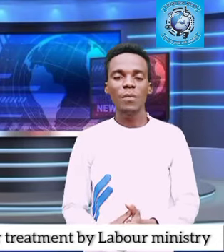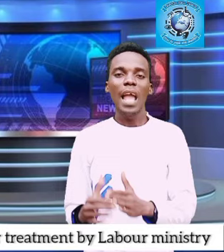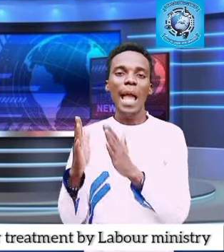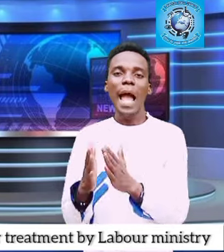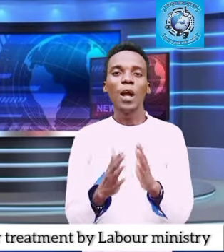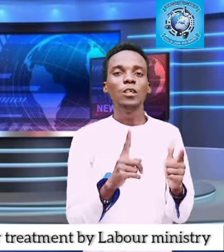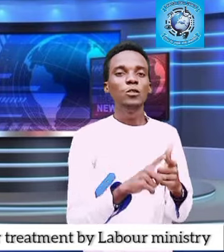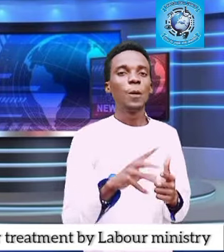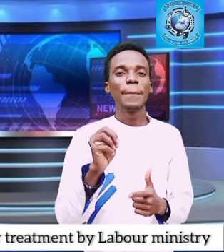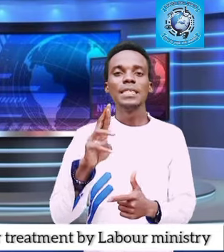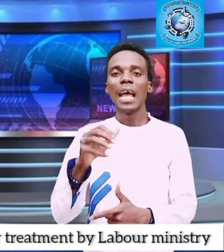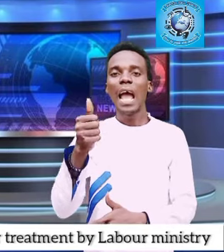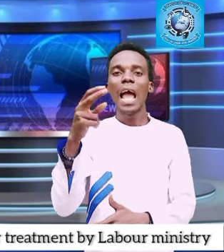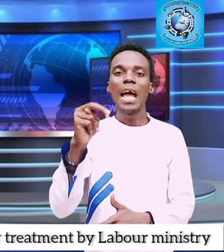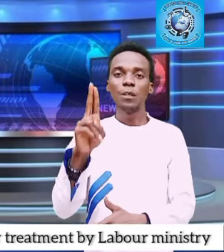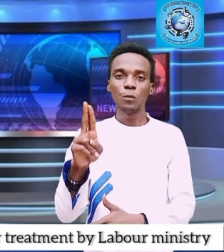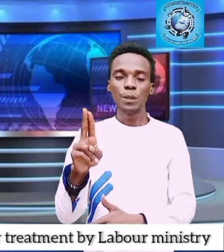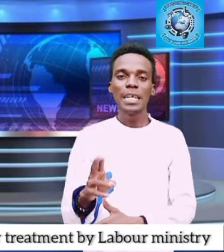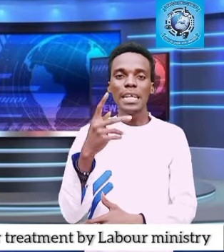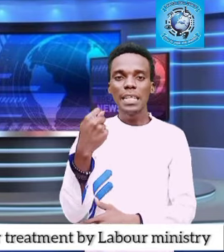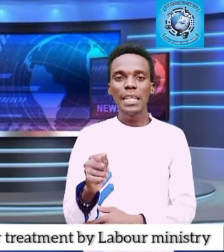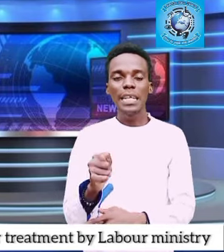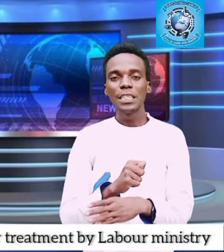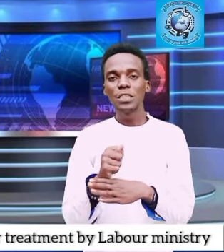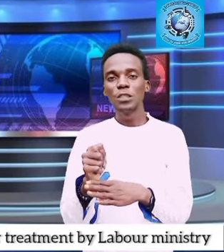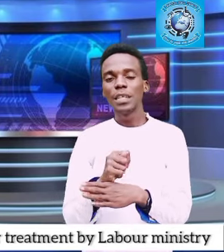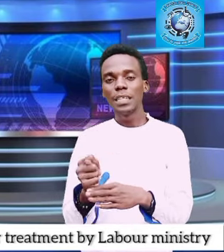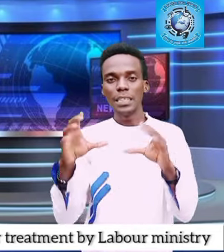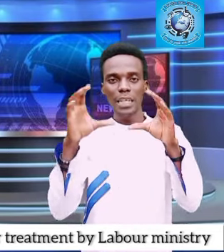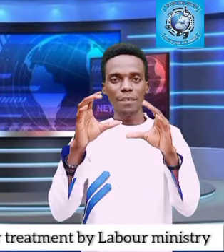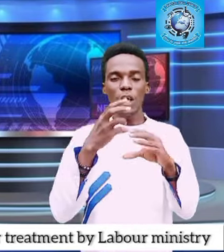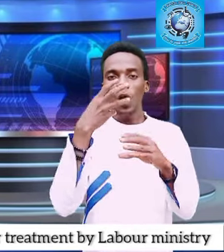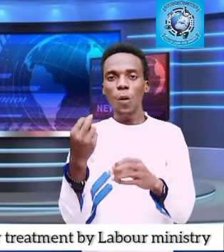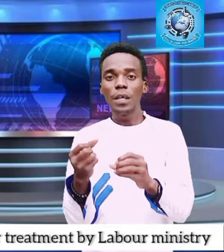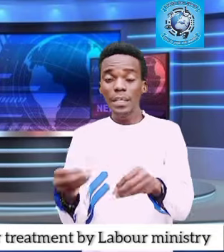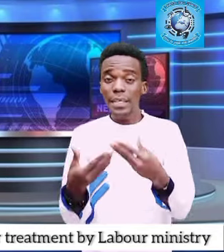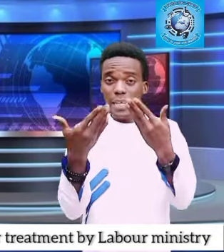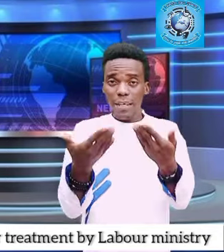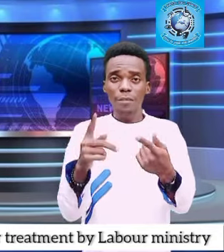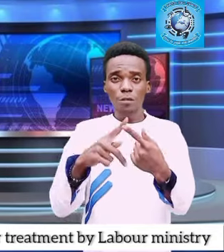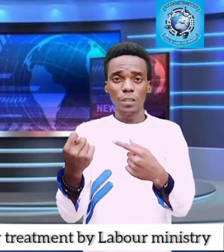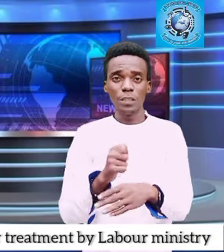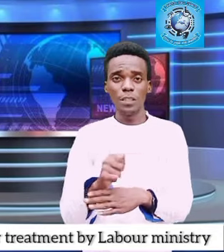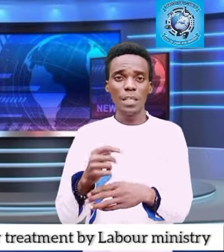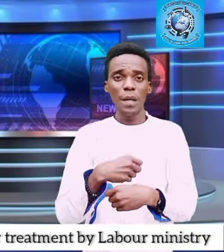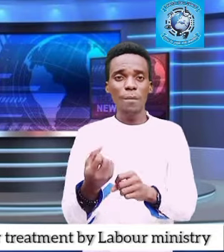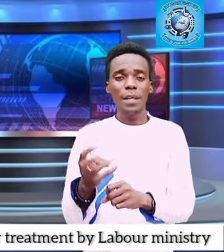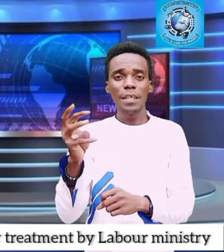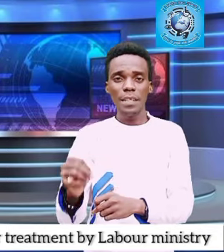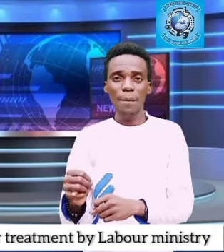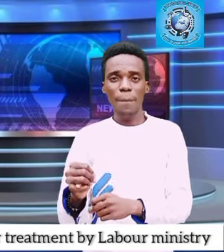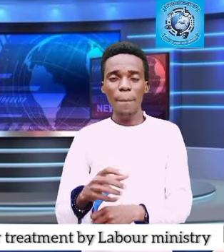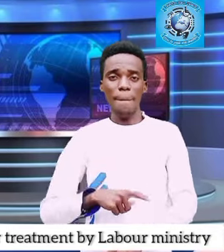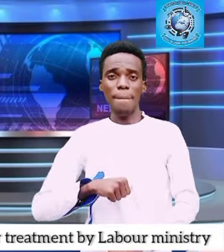According to Mr. Anoluwapo, the trade test certificates were eventually handed to the trainees, making them proud graduates.